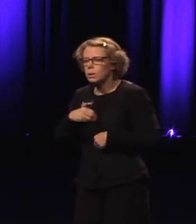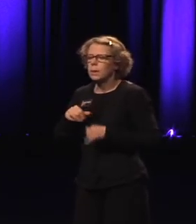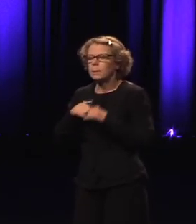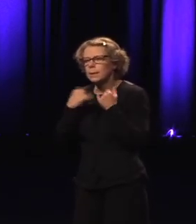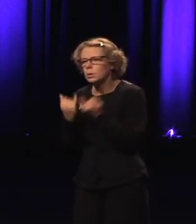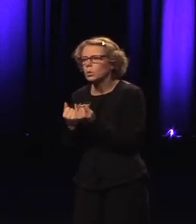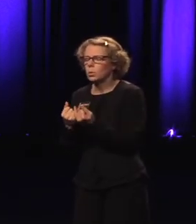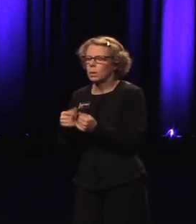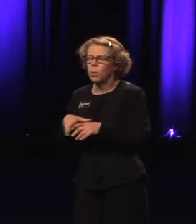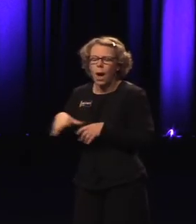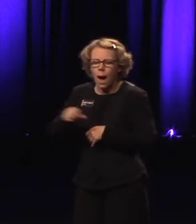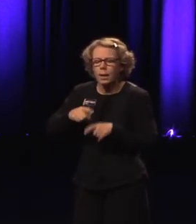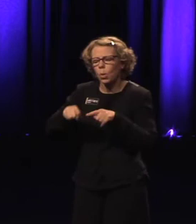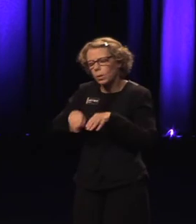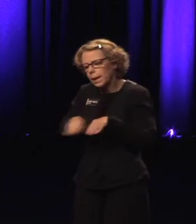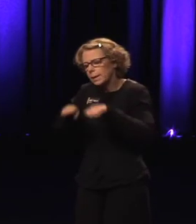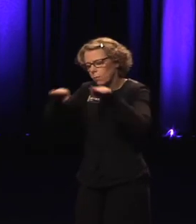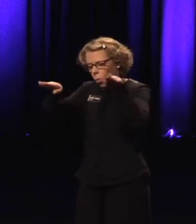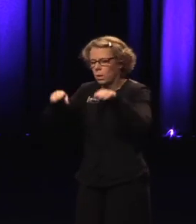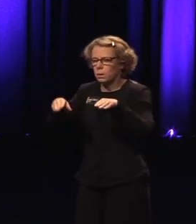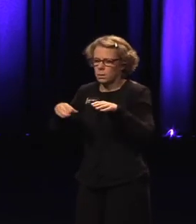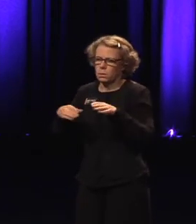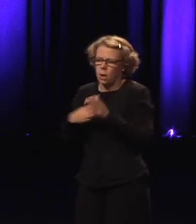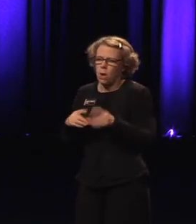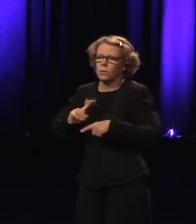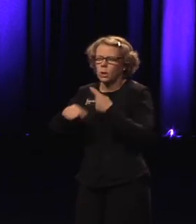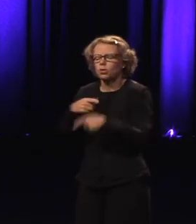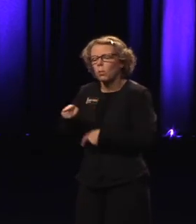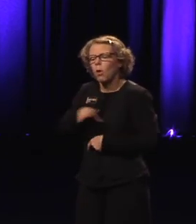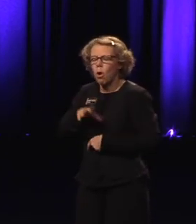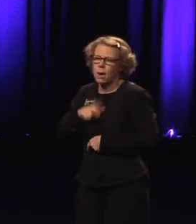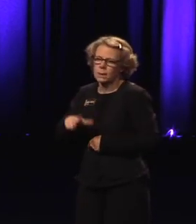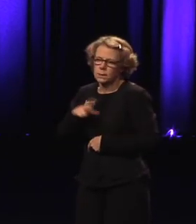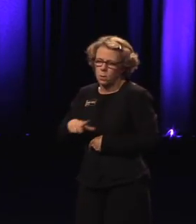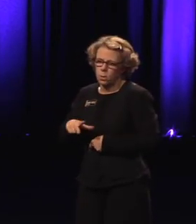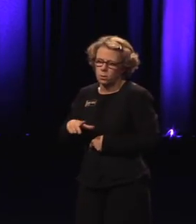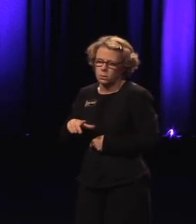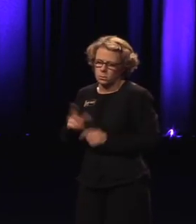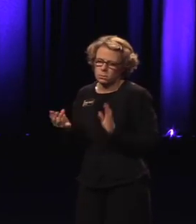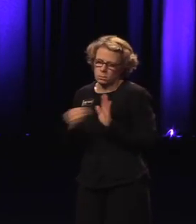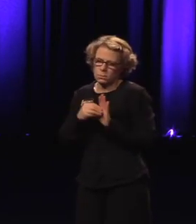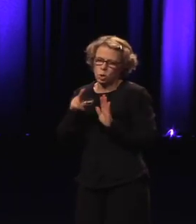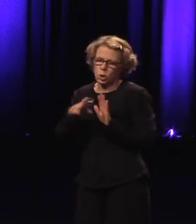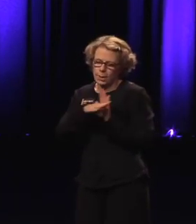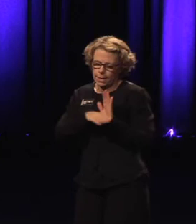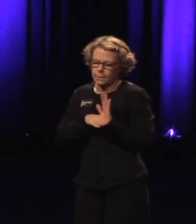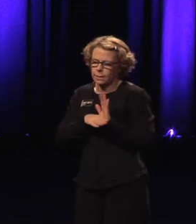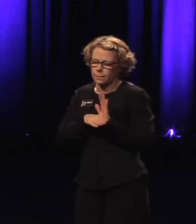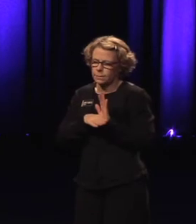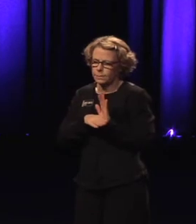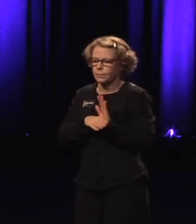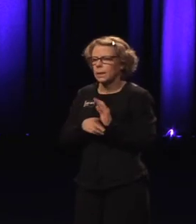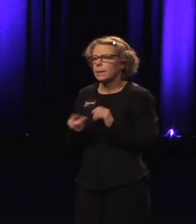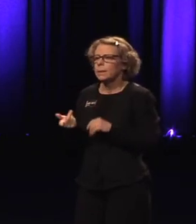all levels of development have responsibilities in this regard. As such, the